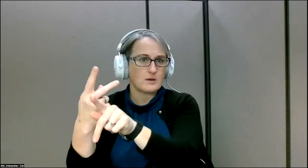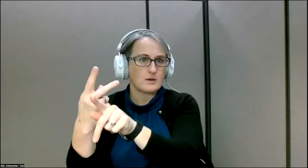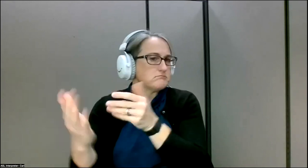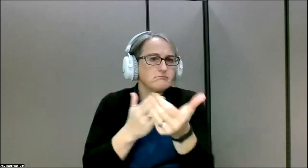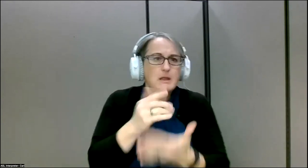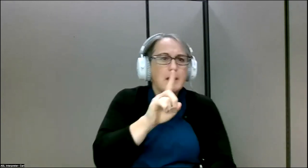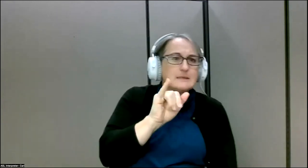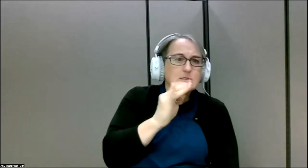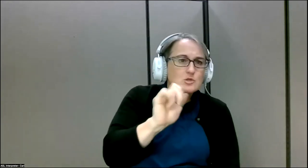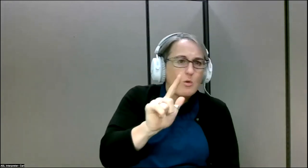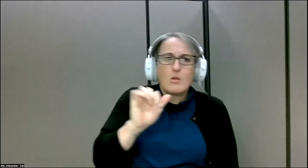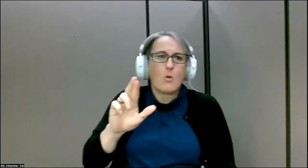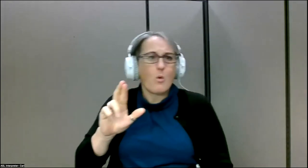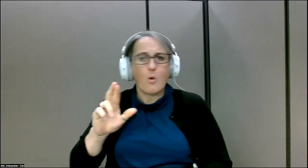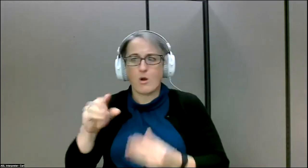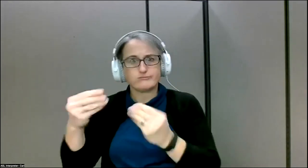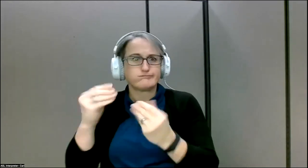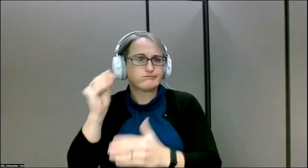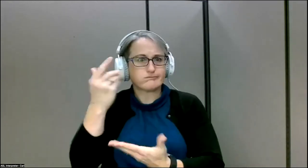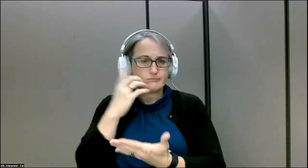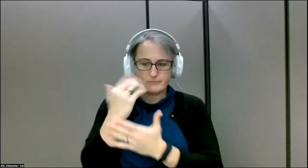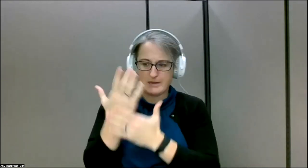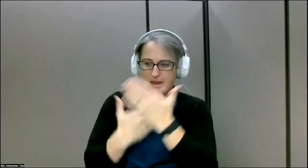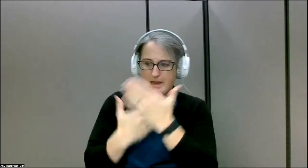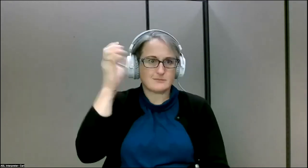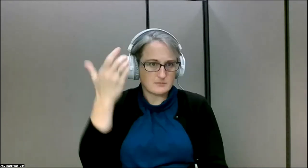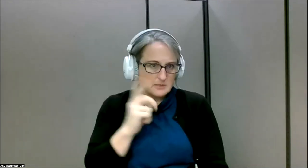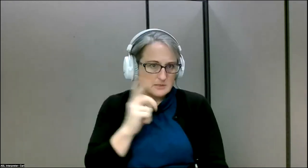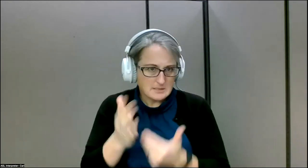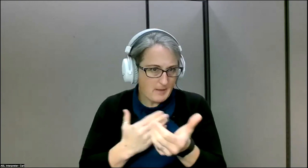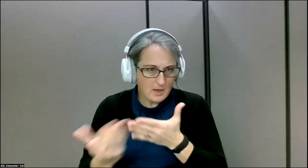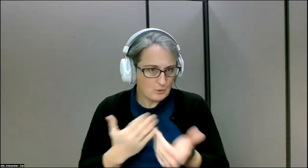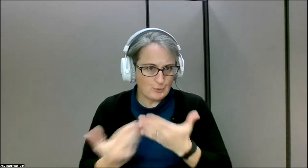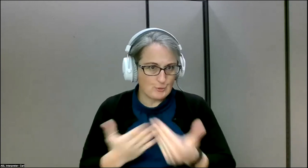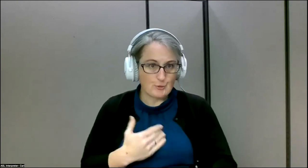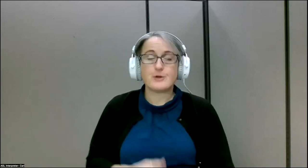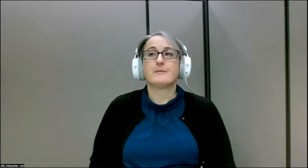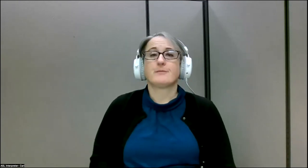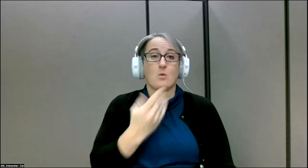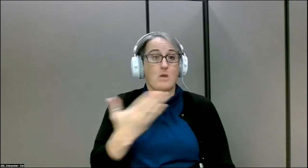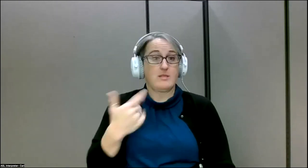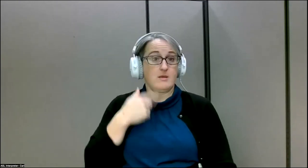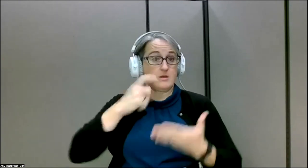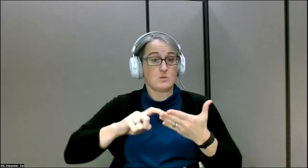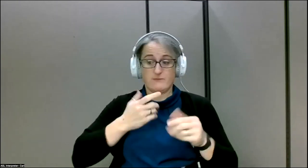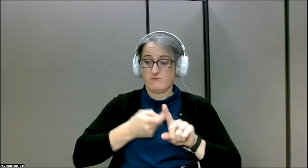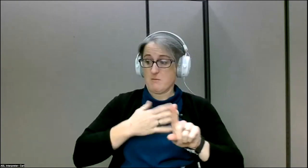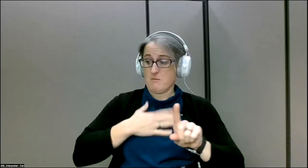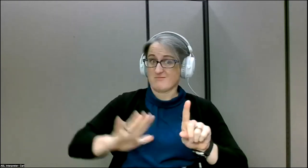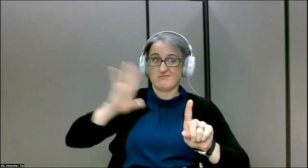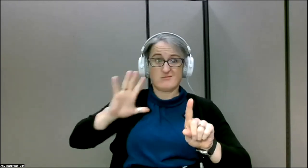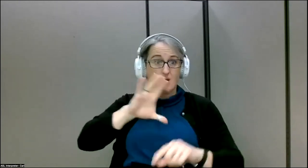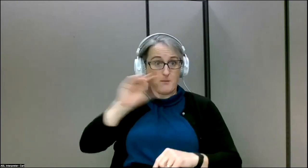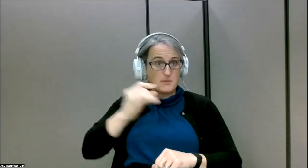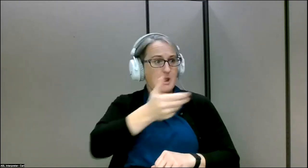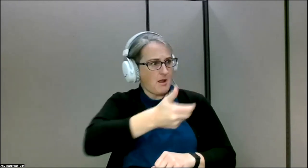or not. One thing that I noticed from my old company, I hired people with a variety of